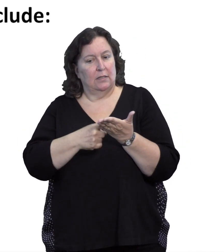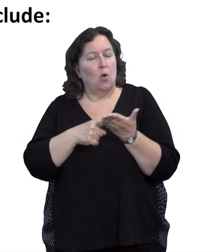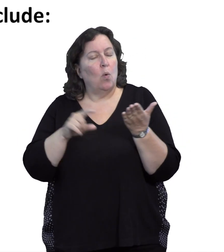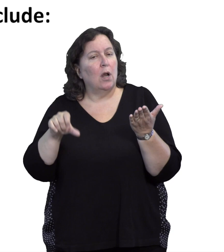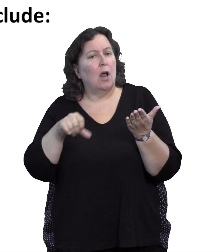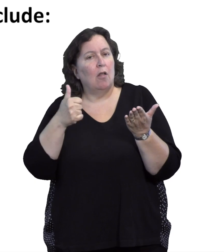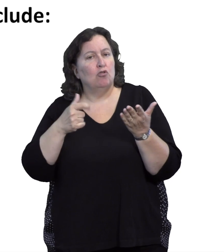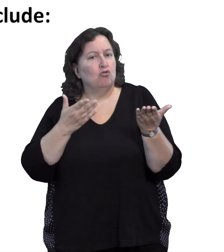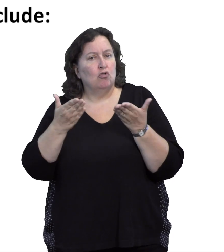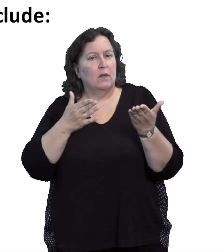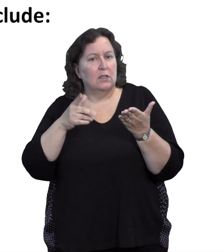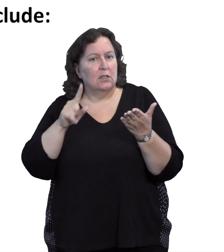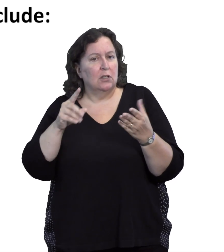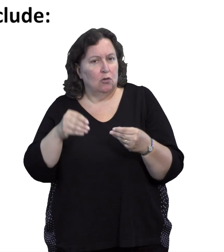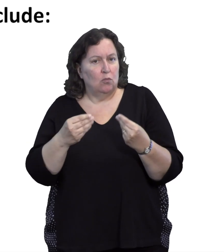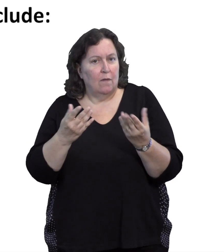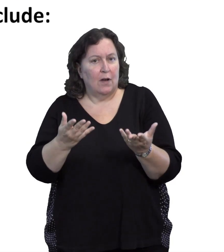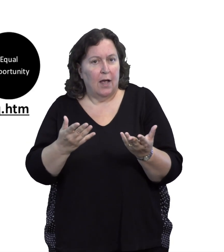and supports are needed.